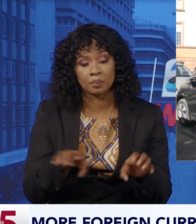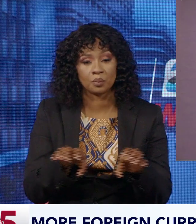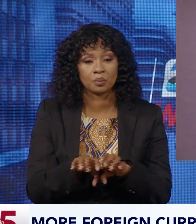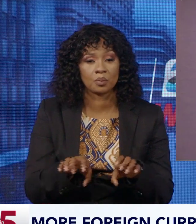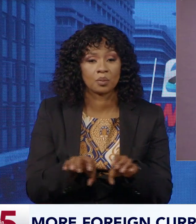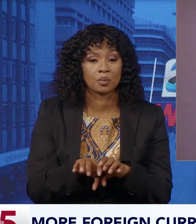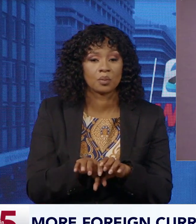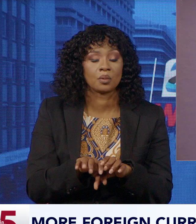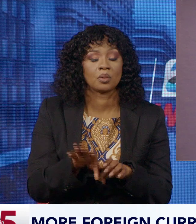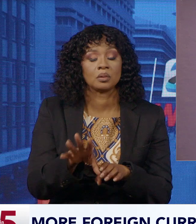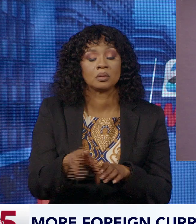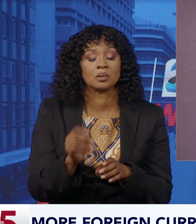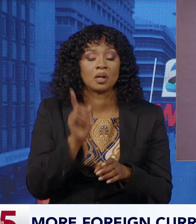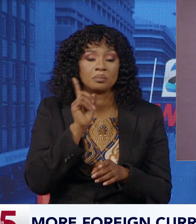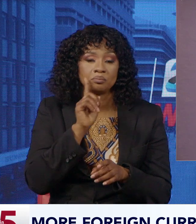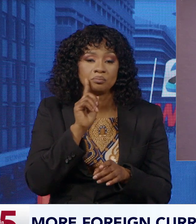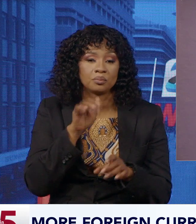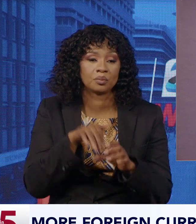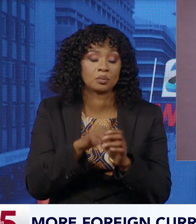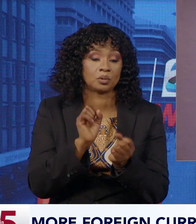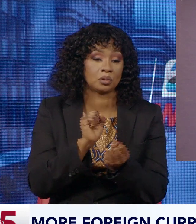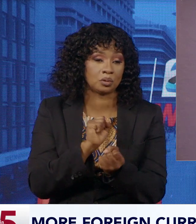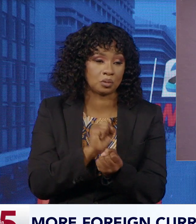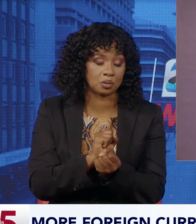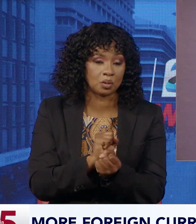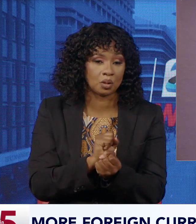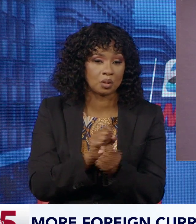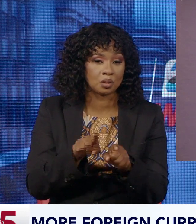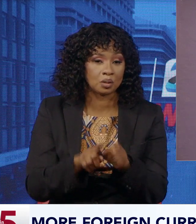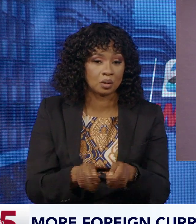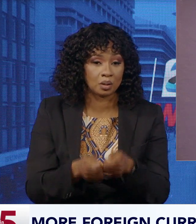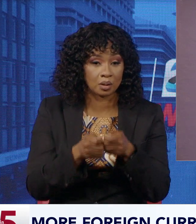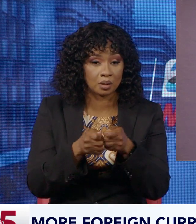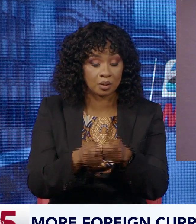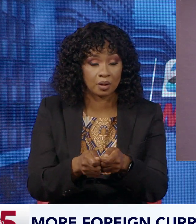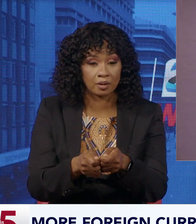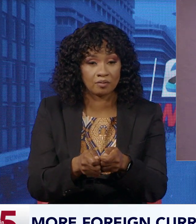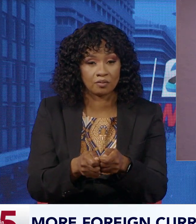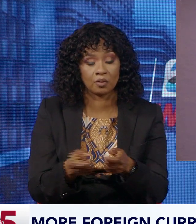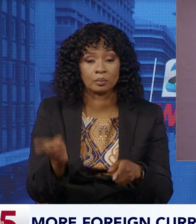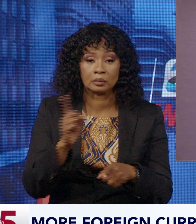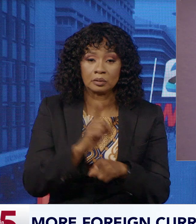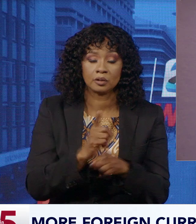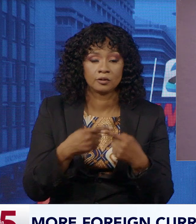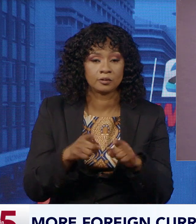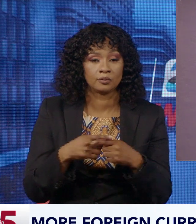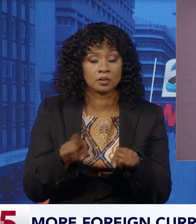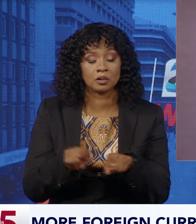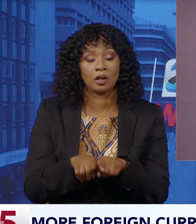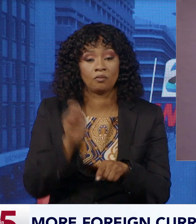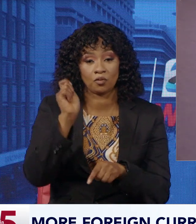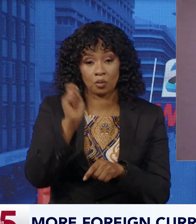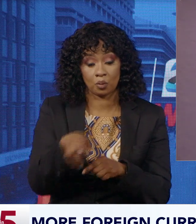from, have been remanded in custody, where they have been given different dates to make their